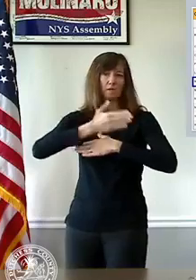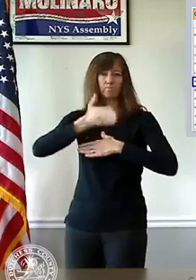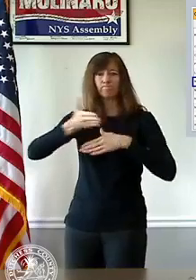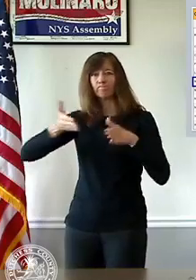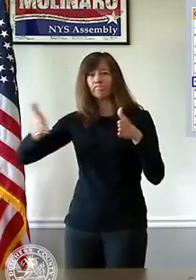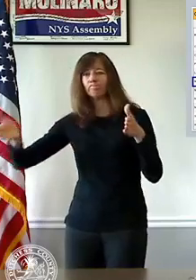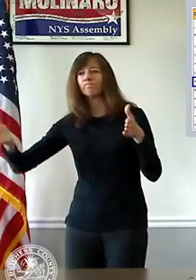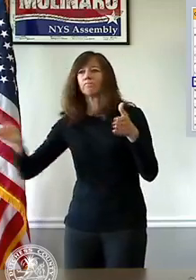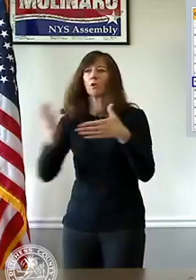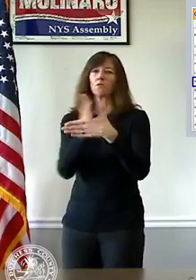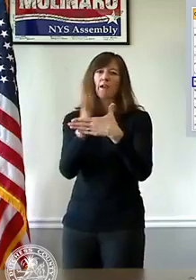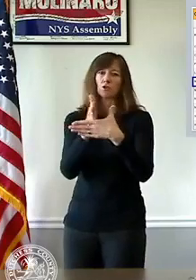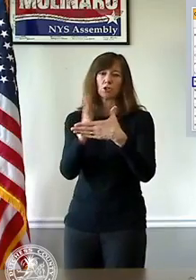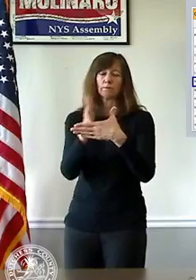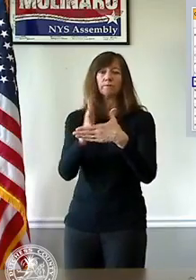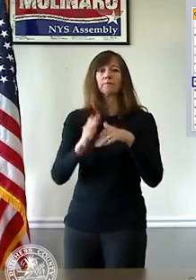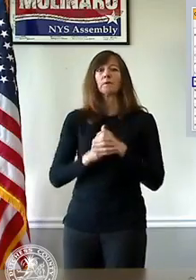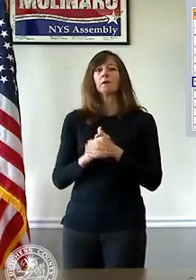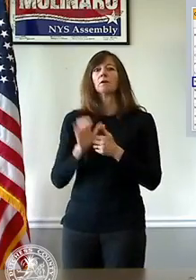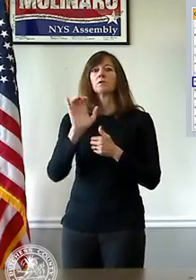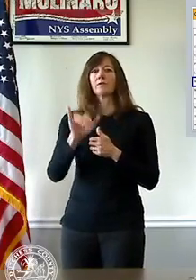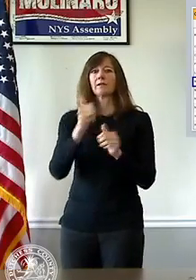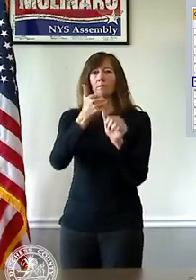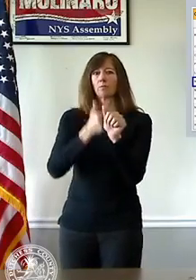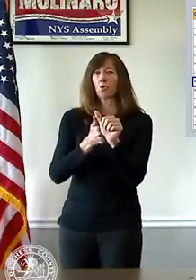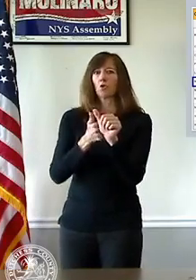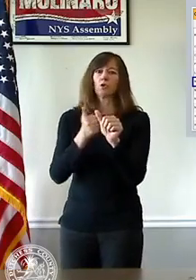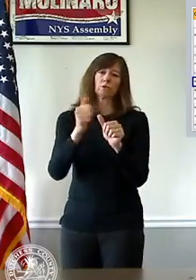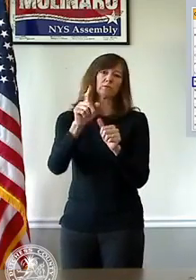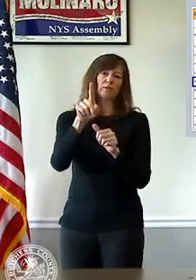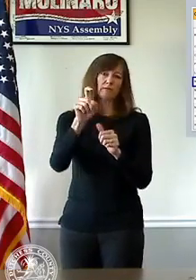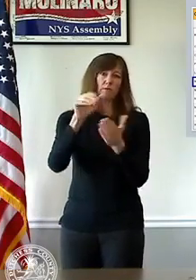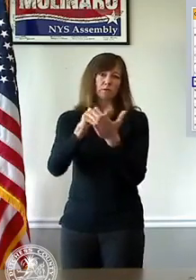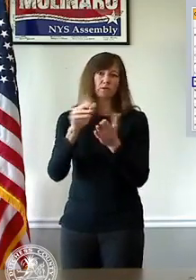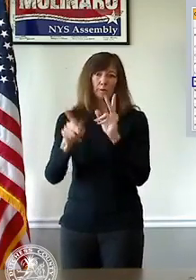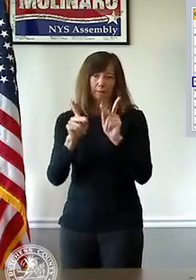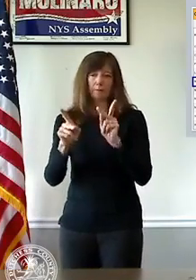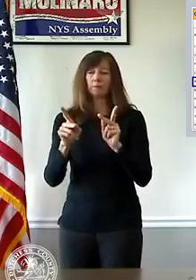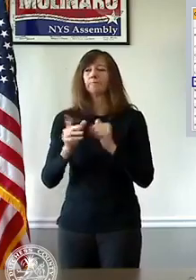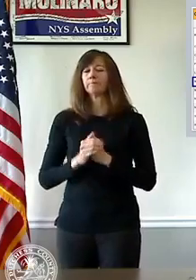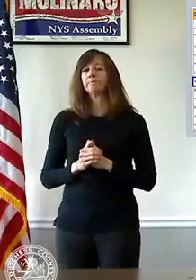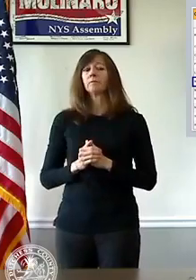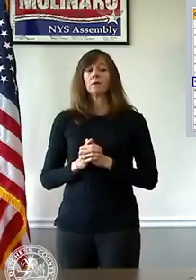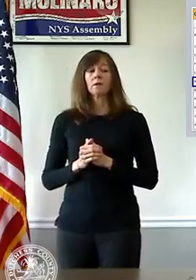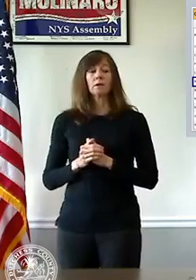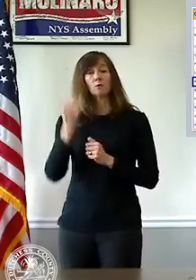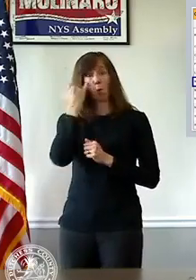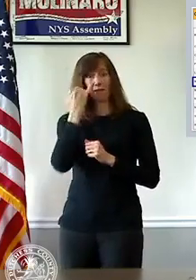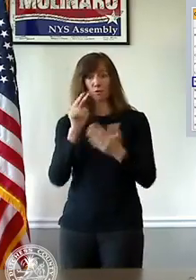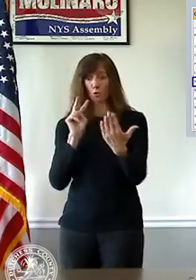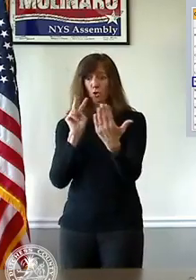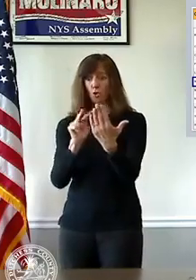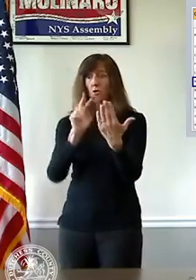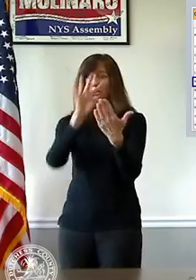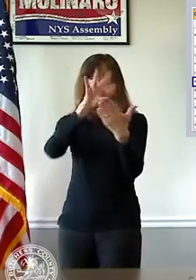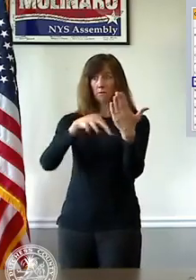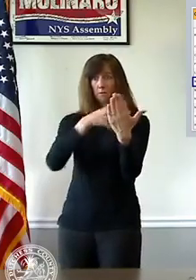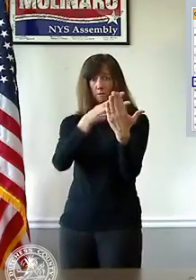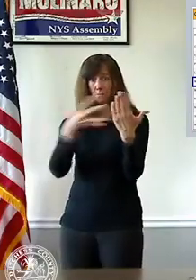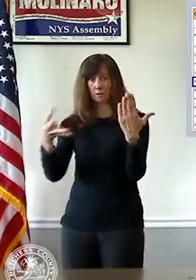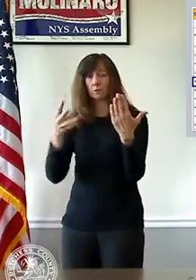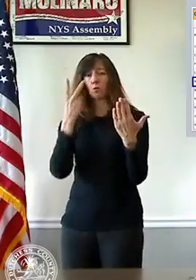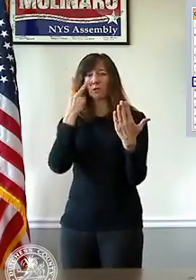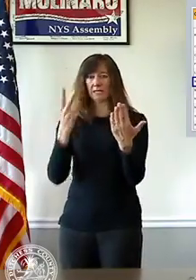new cases per 100,000, and that's been on a steady decline. In fact, when you go to those that dashboard, you can